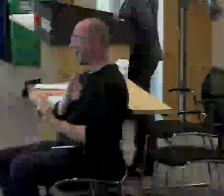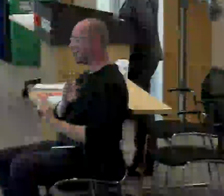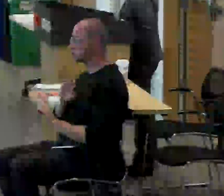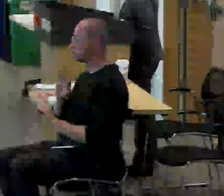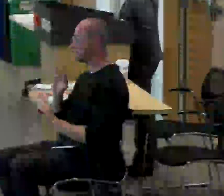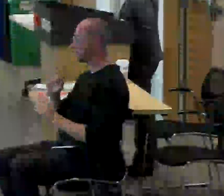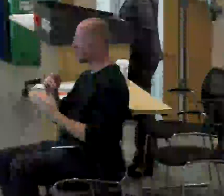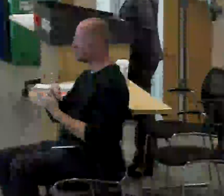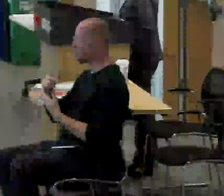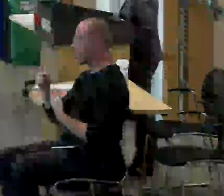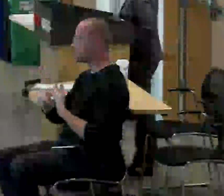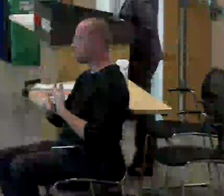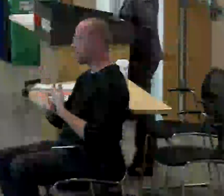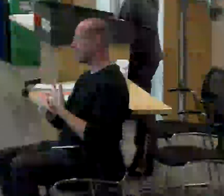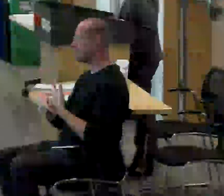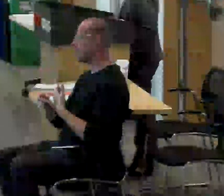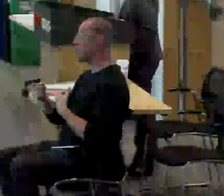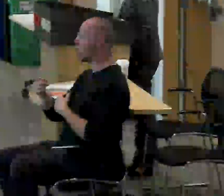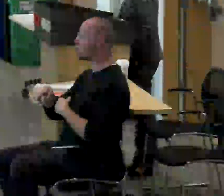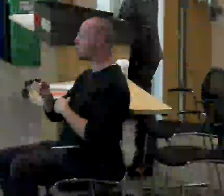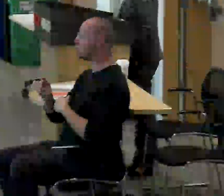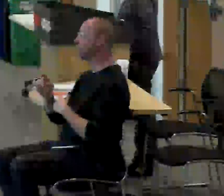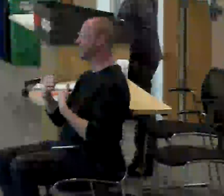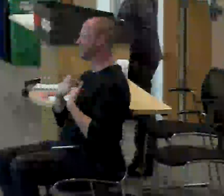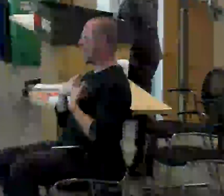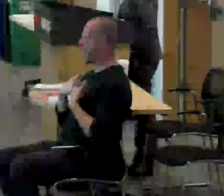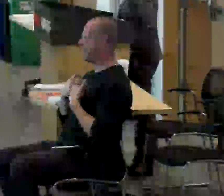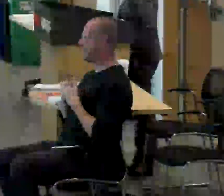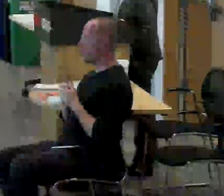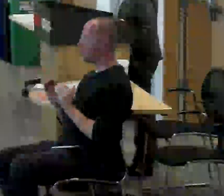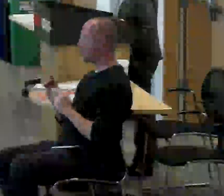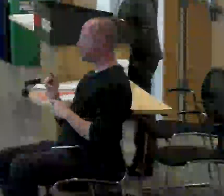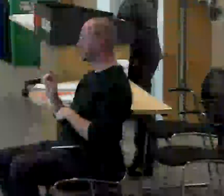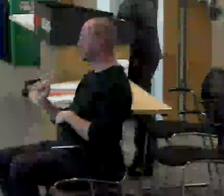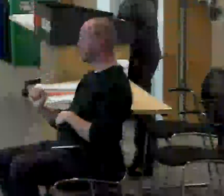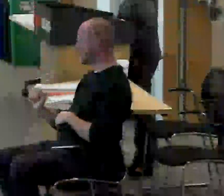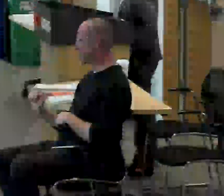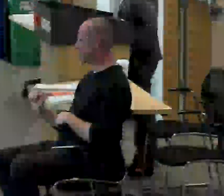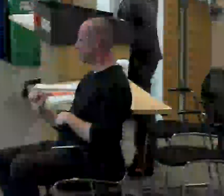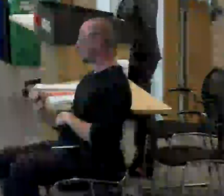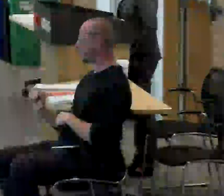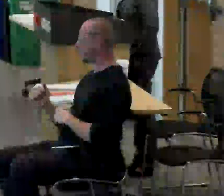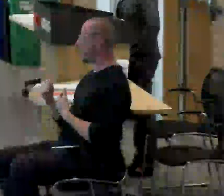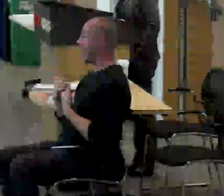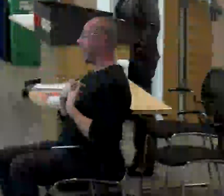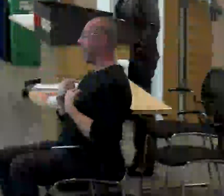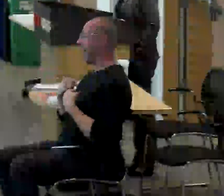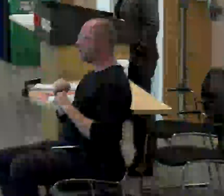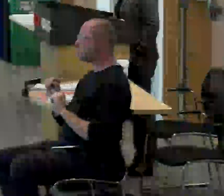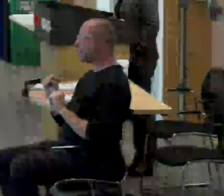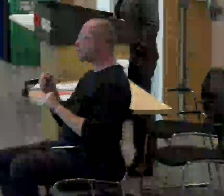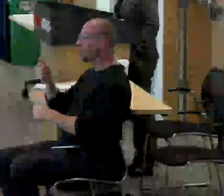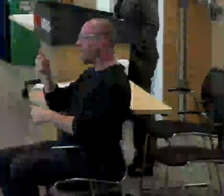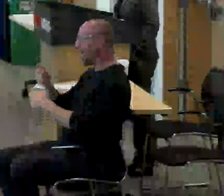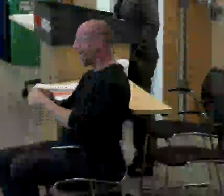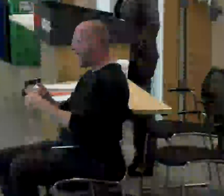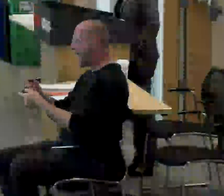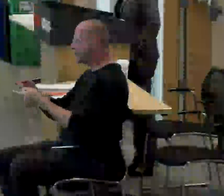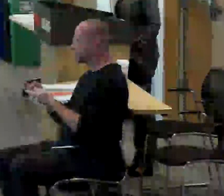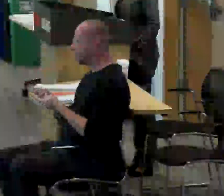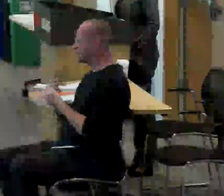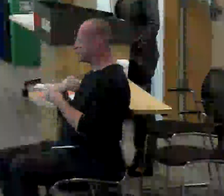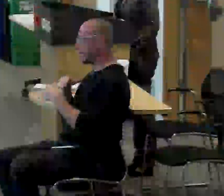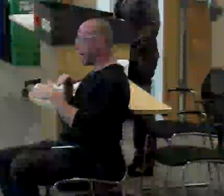disability. And that's typically something that I try to do in every single space that I